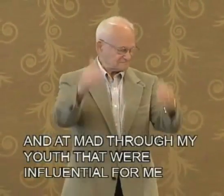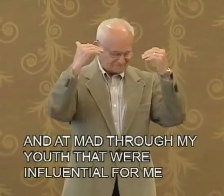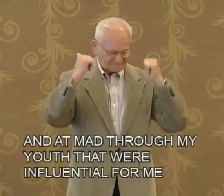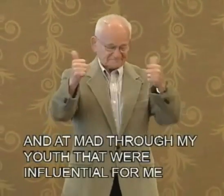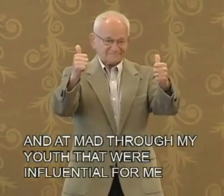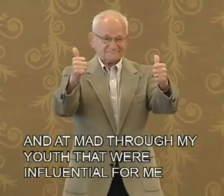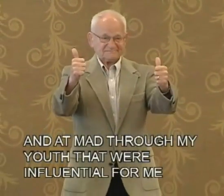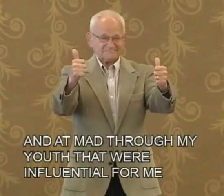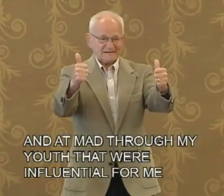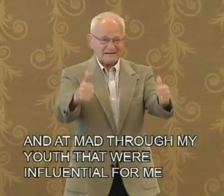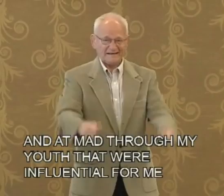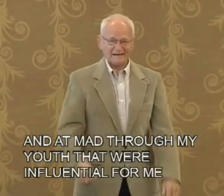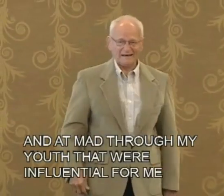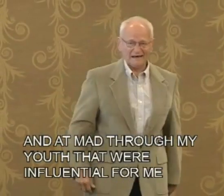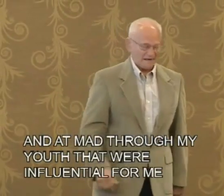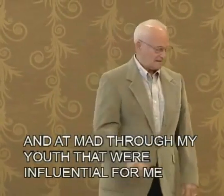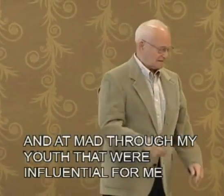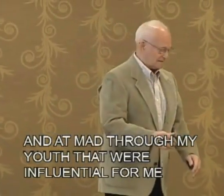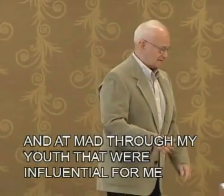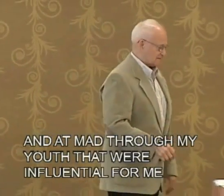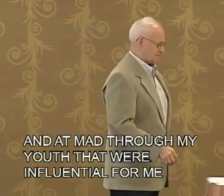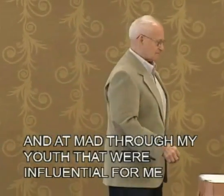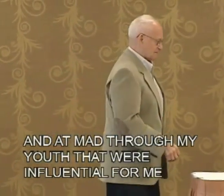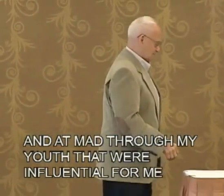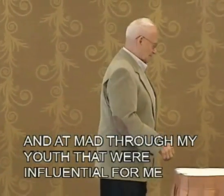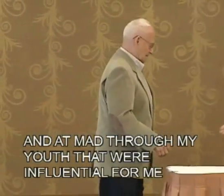were influential for me and that have shaped my life.